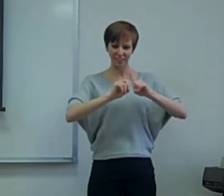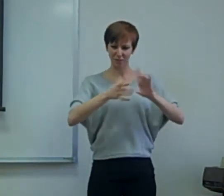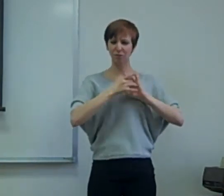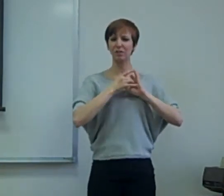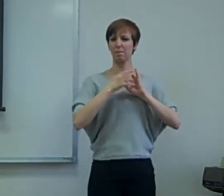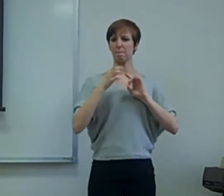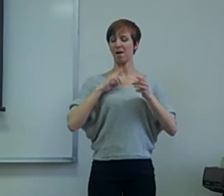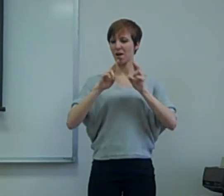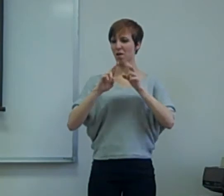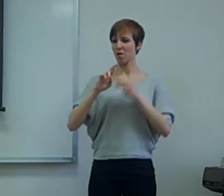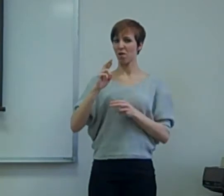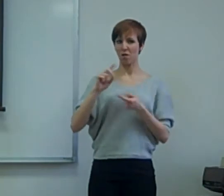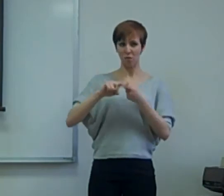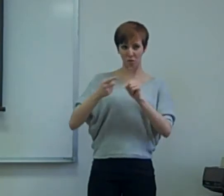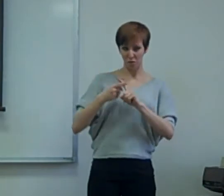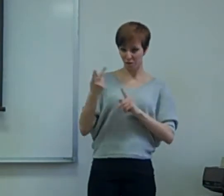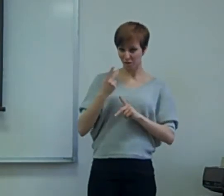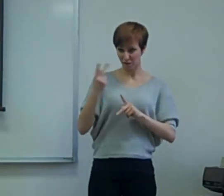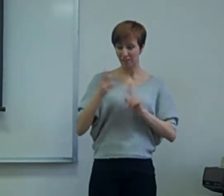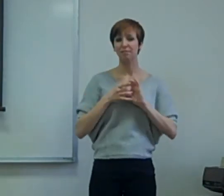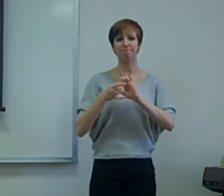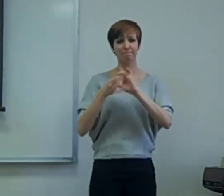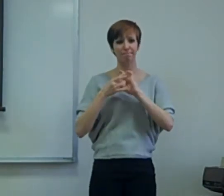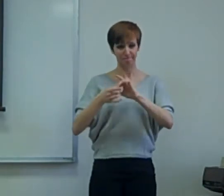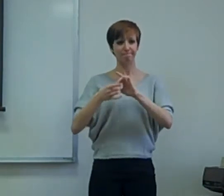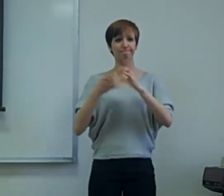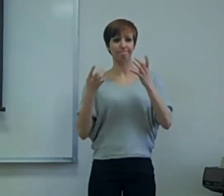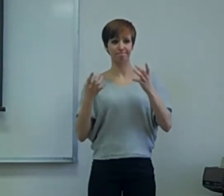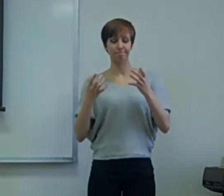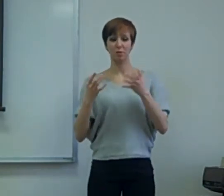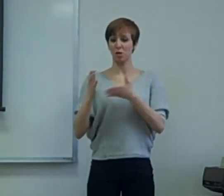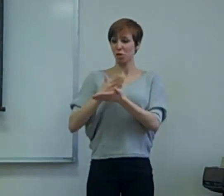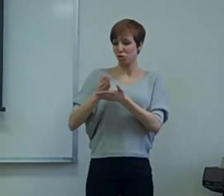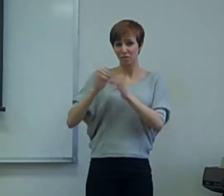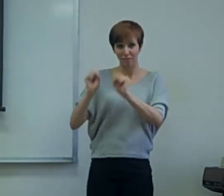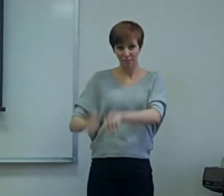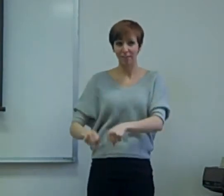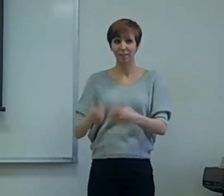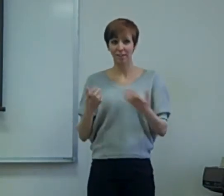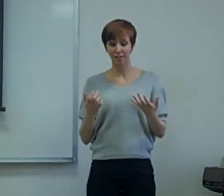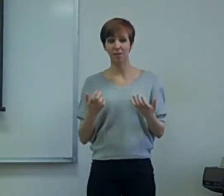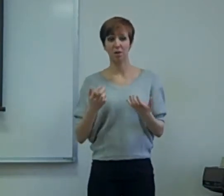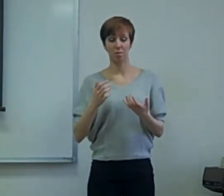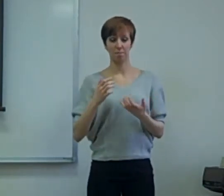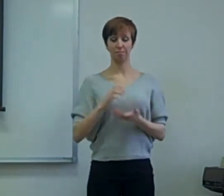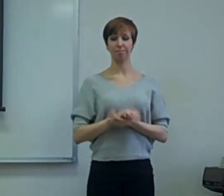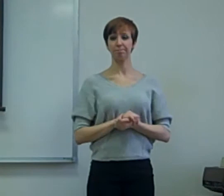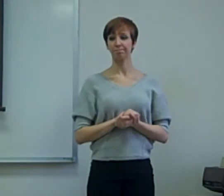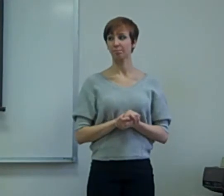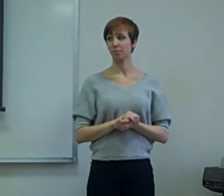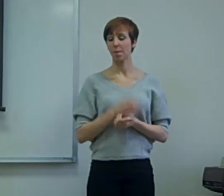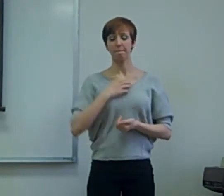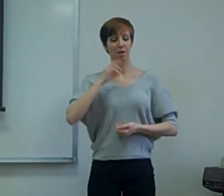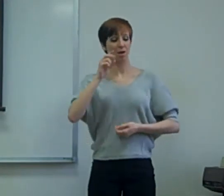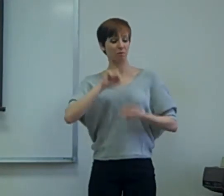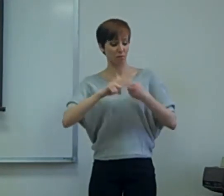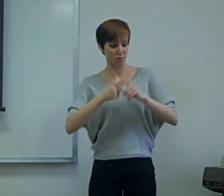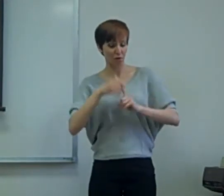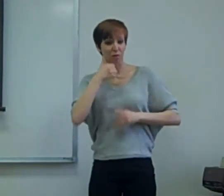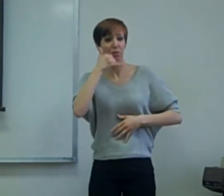that you know, moms and kids have. And so when I called her to tell her, she was like, oh